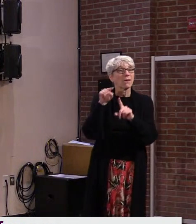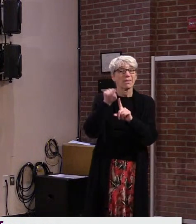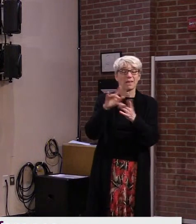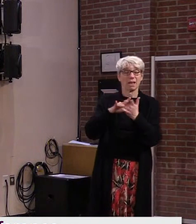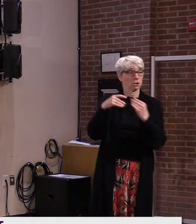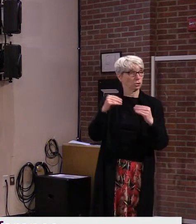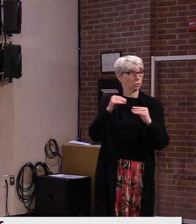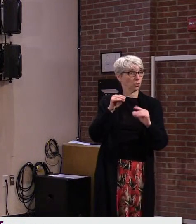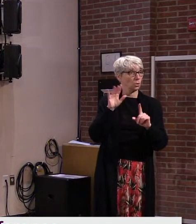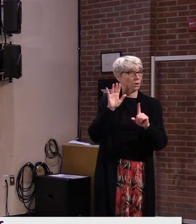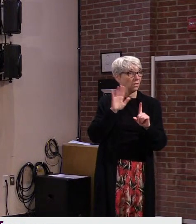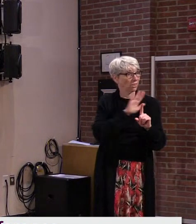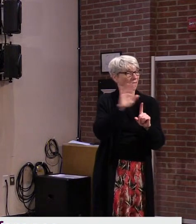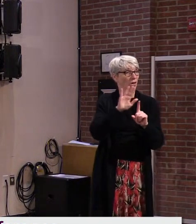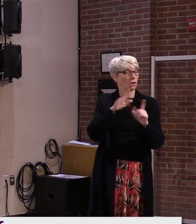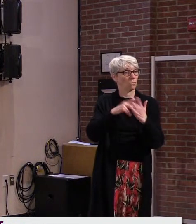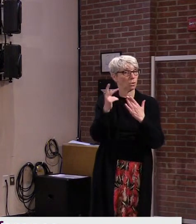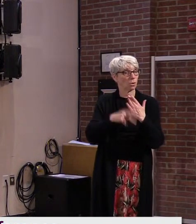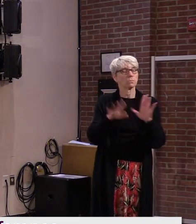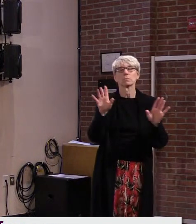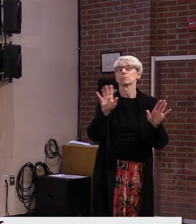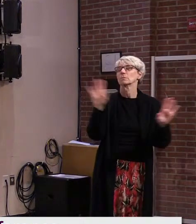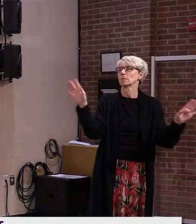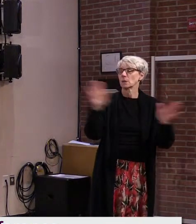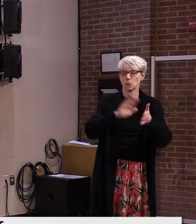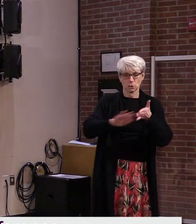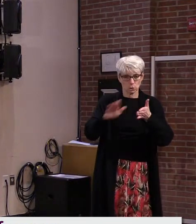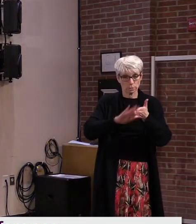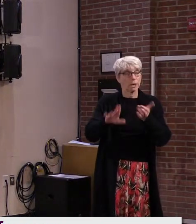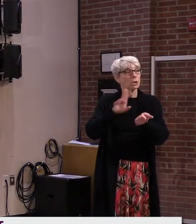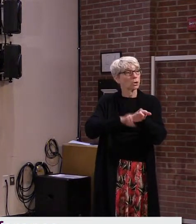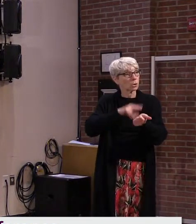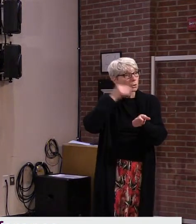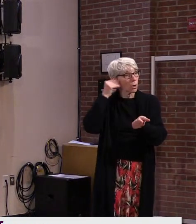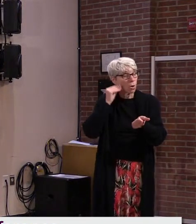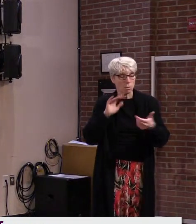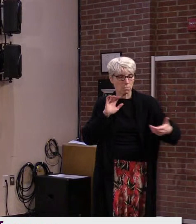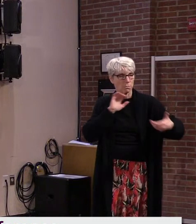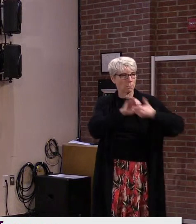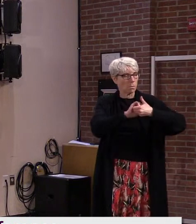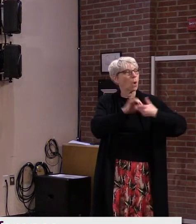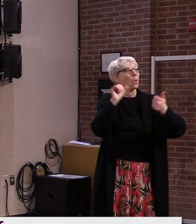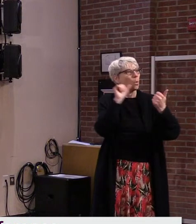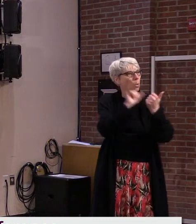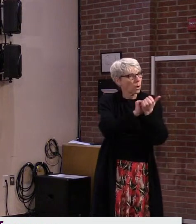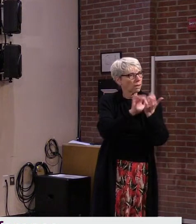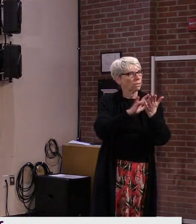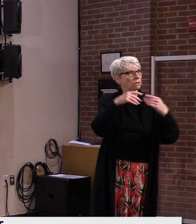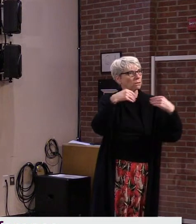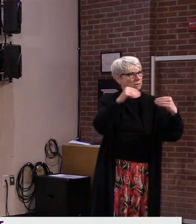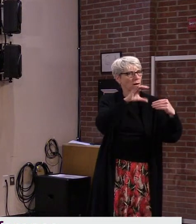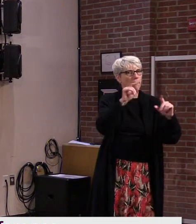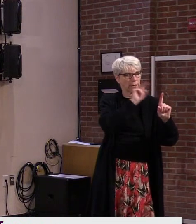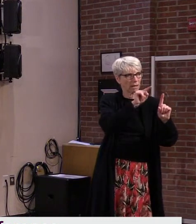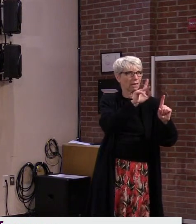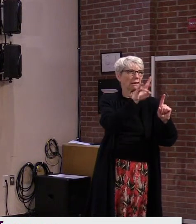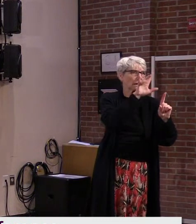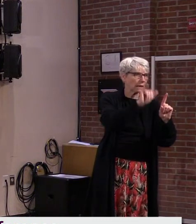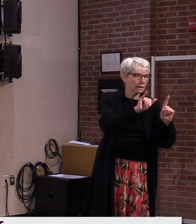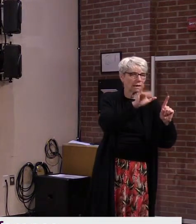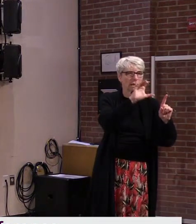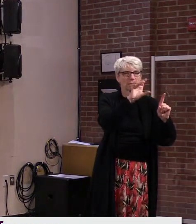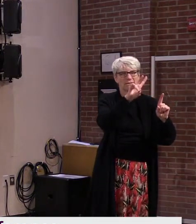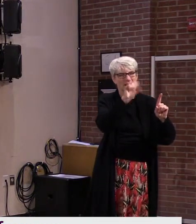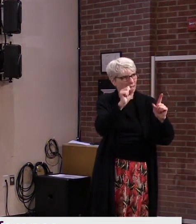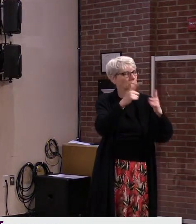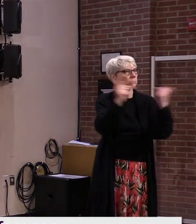is the long-term care facilities are being handled by pharmacies by and large. We will step in